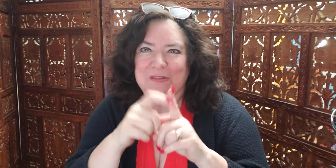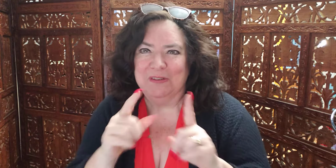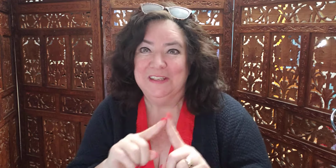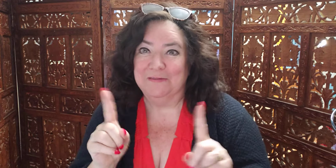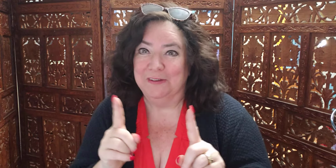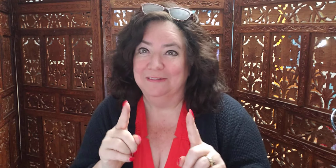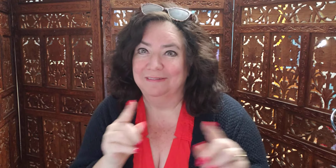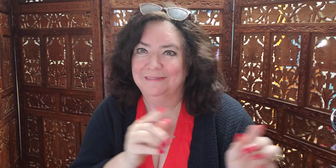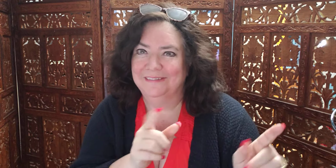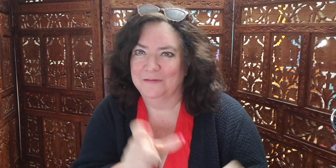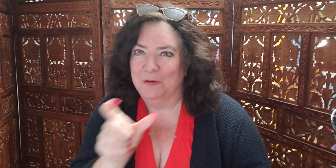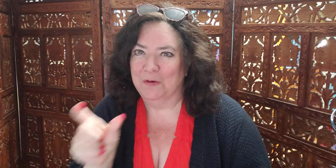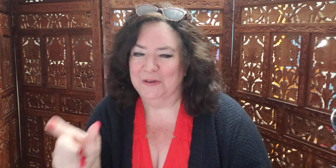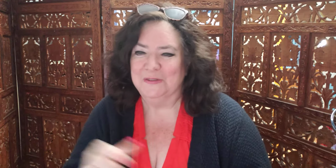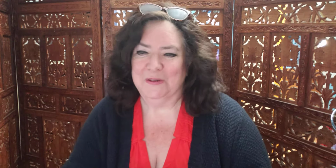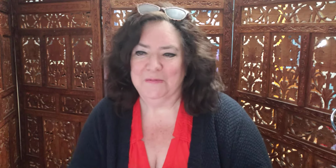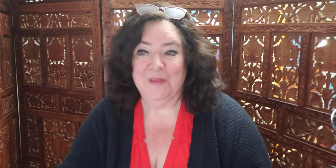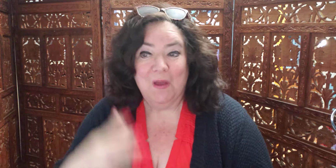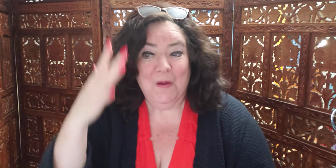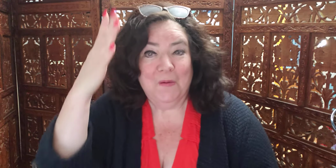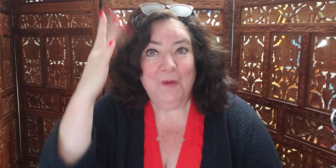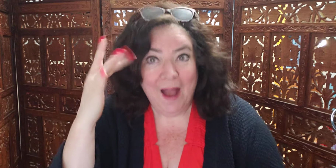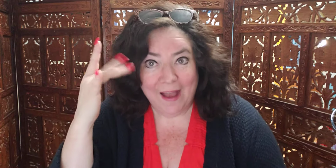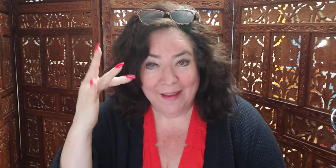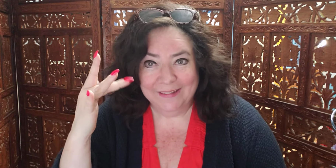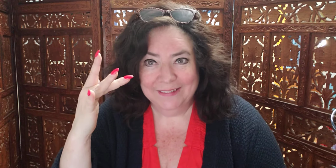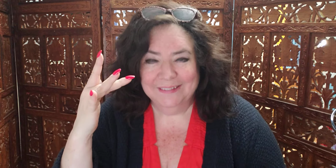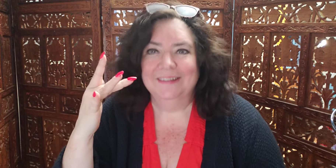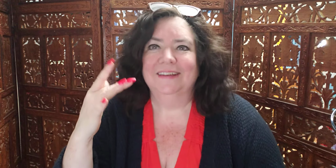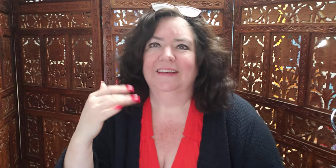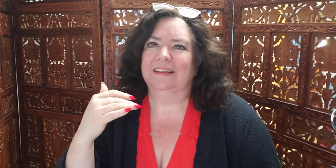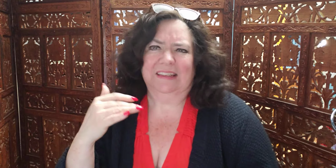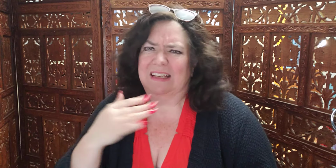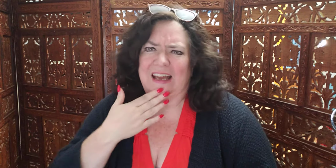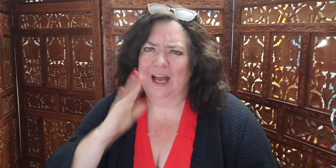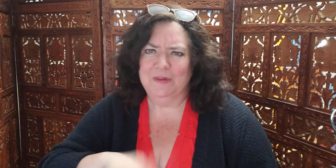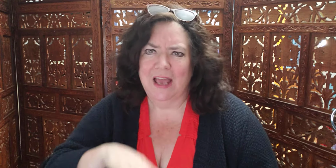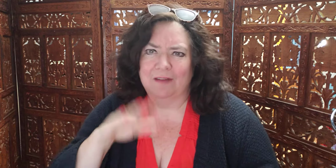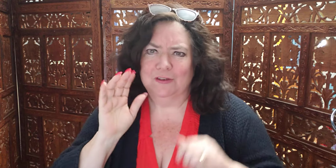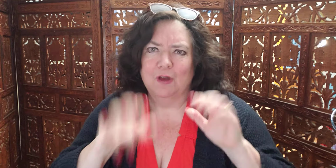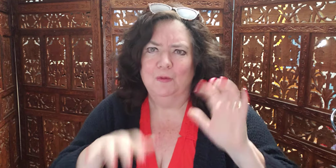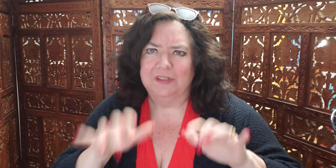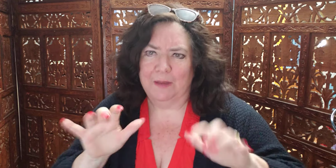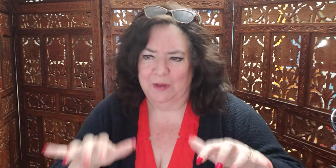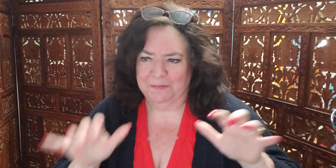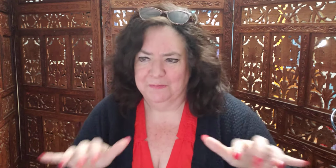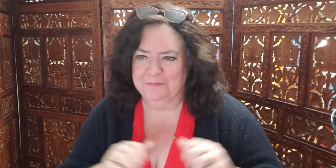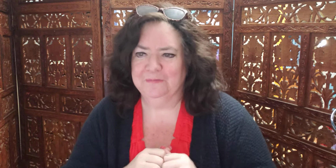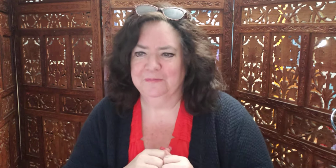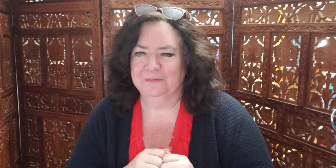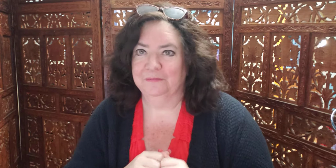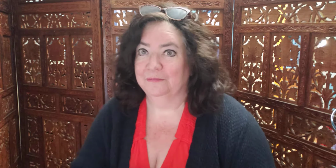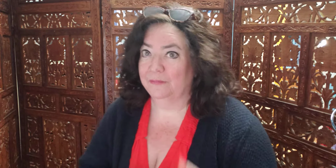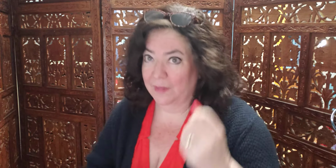in a different order. So why I've been having trouble typing.